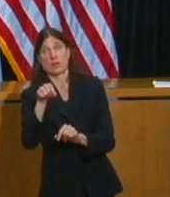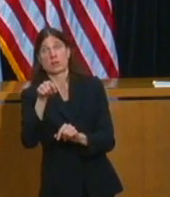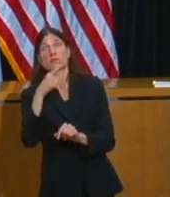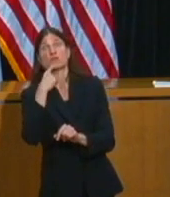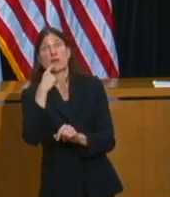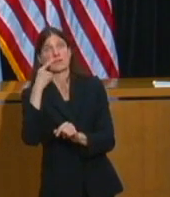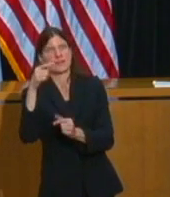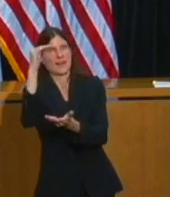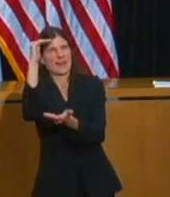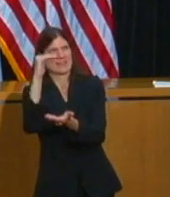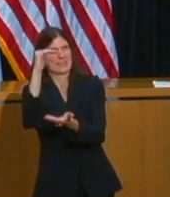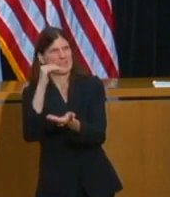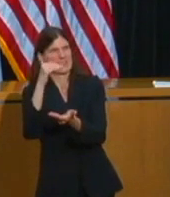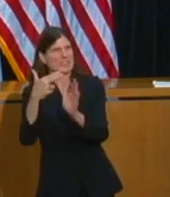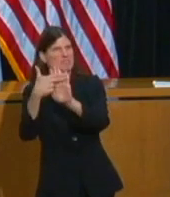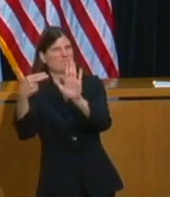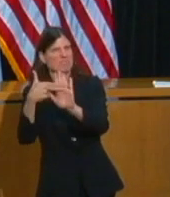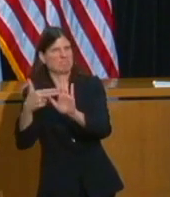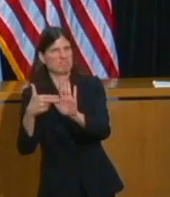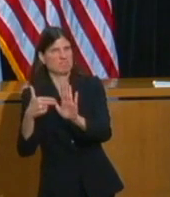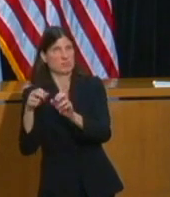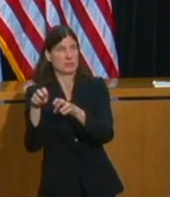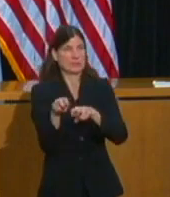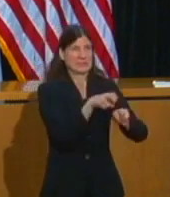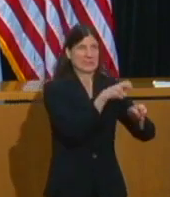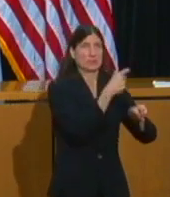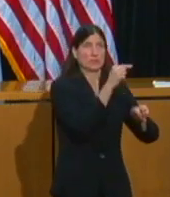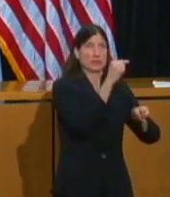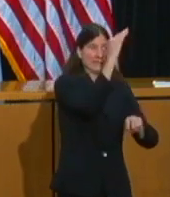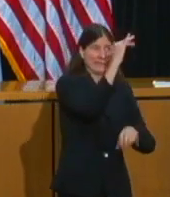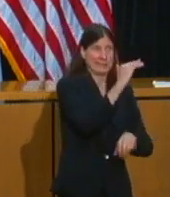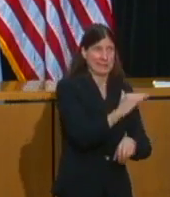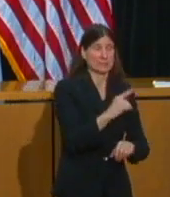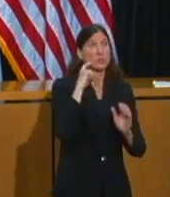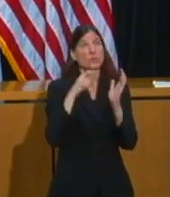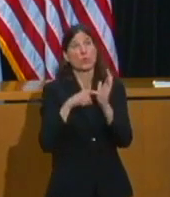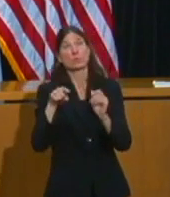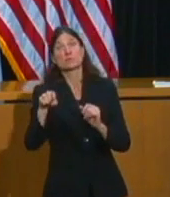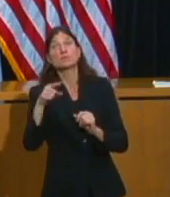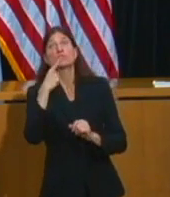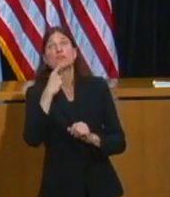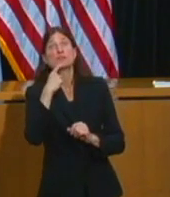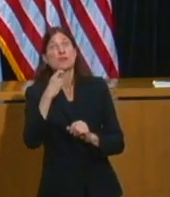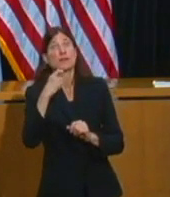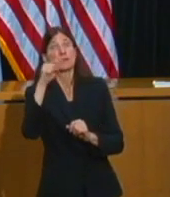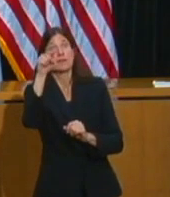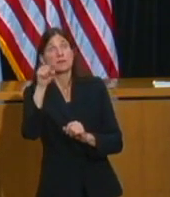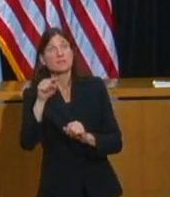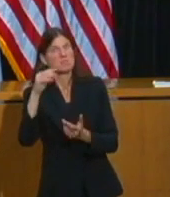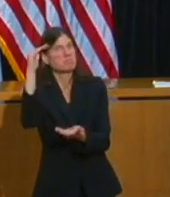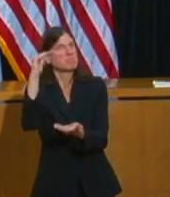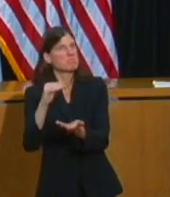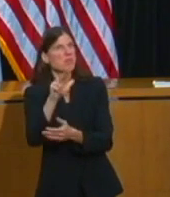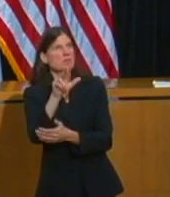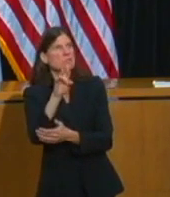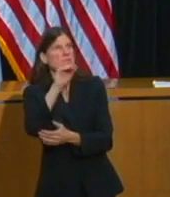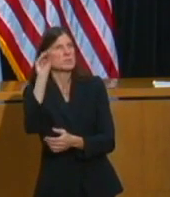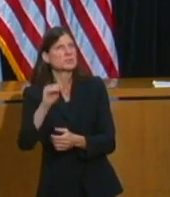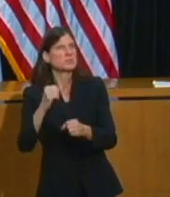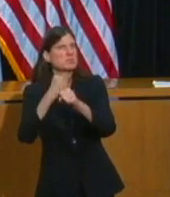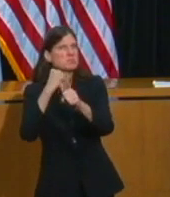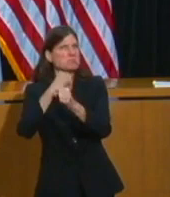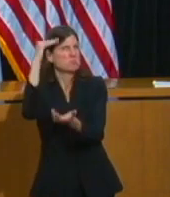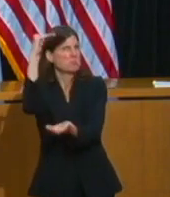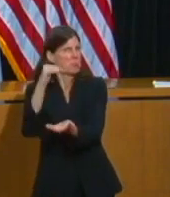and 14% in round two. The most common missed core competency remains the improper use of PPE.